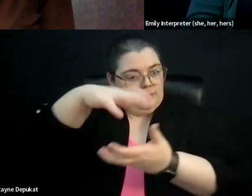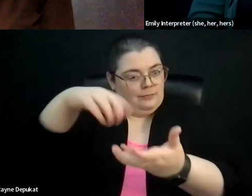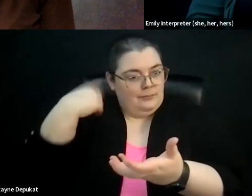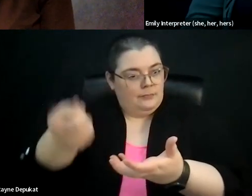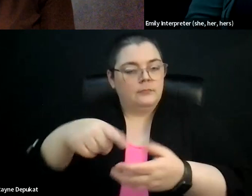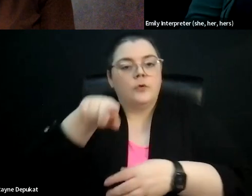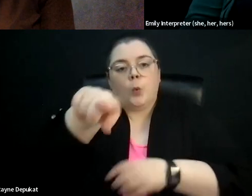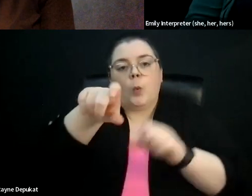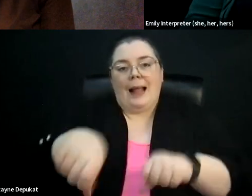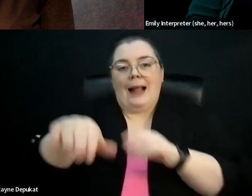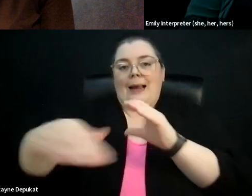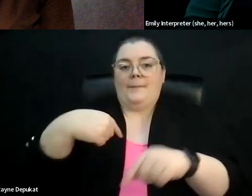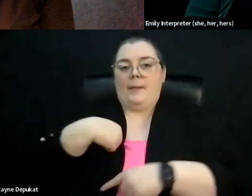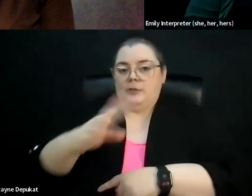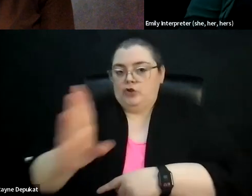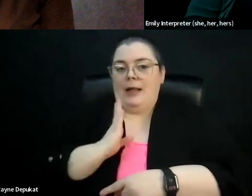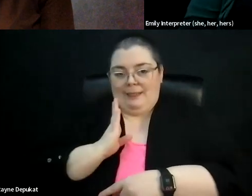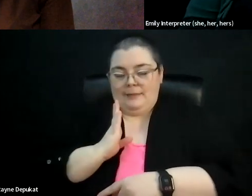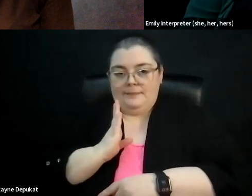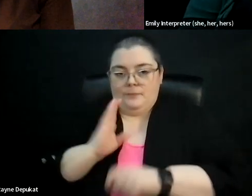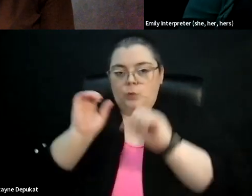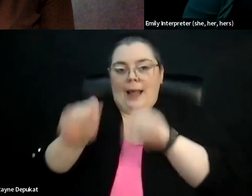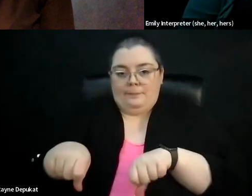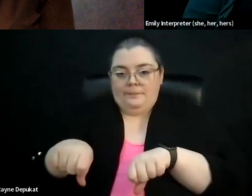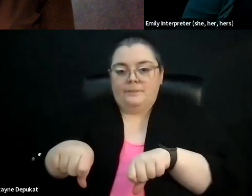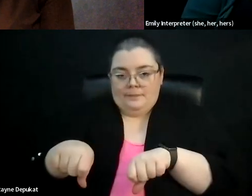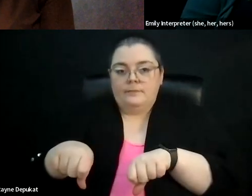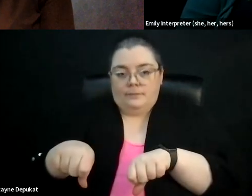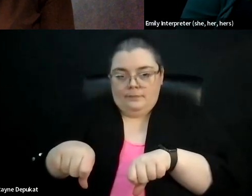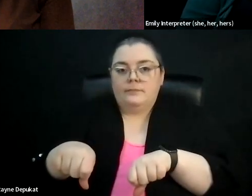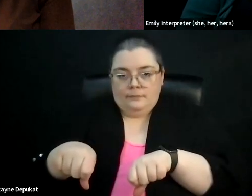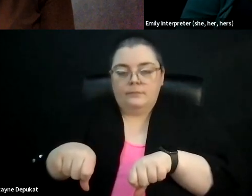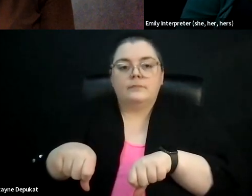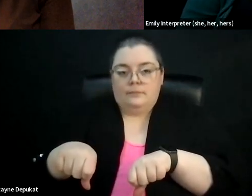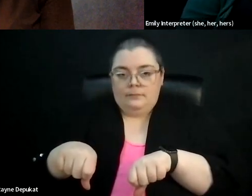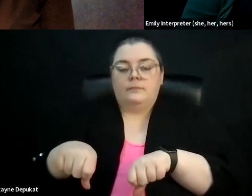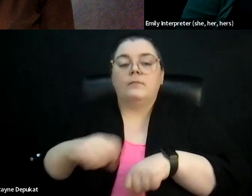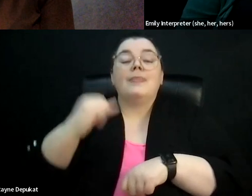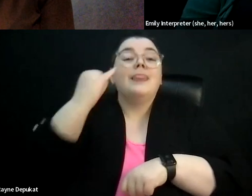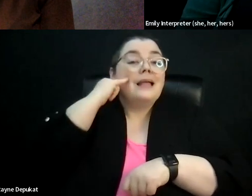is that the committee members have been a little bit confused. You could email me directly if there's any confusion. Just reach out to me.